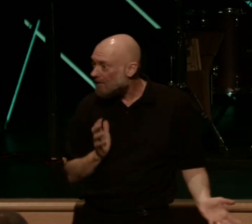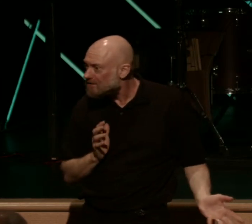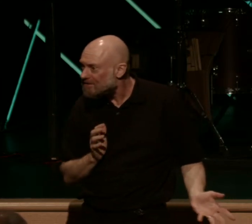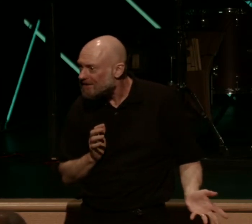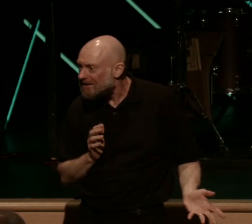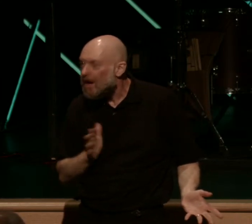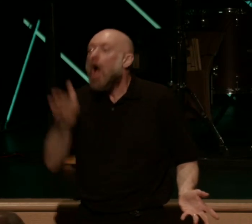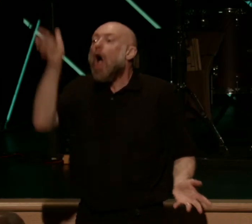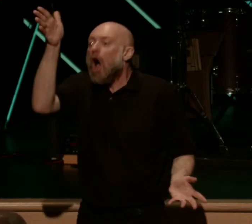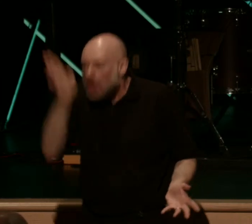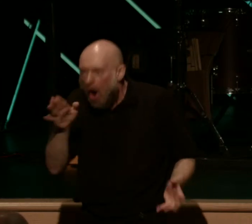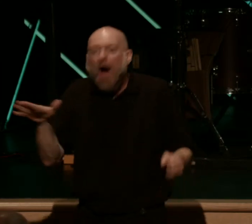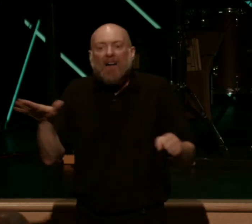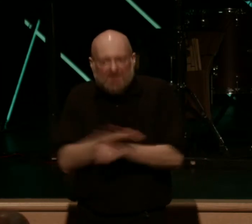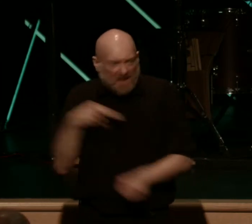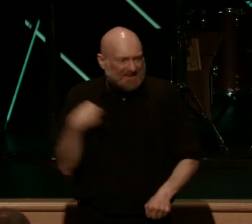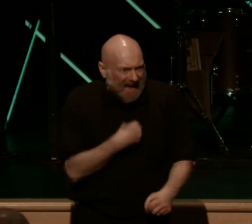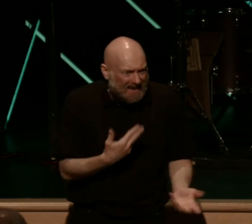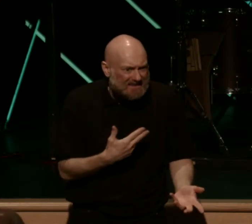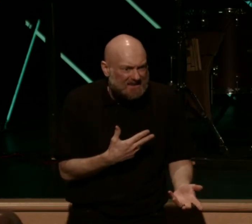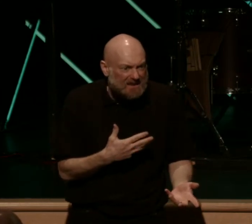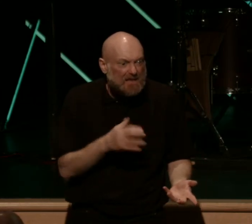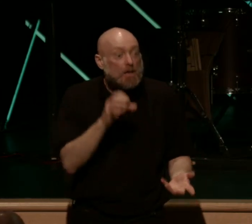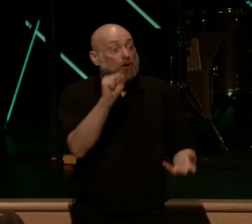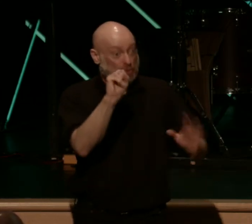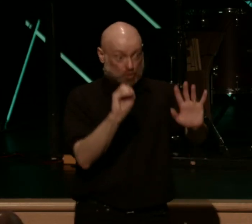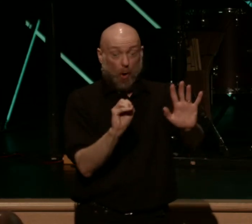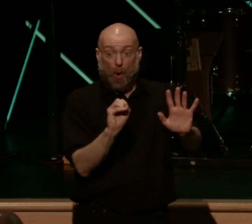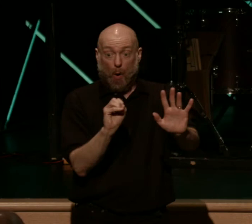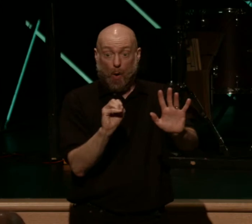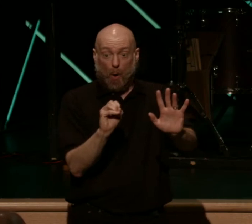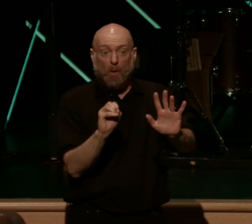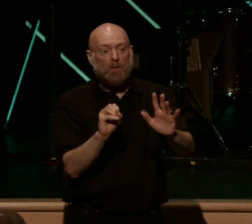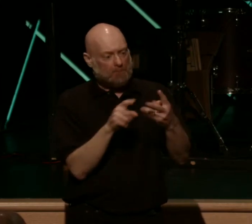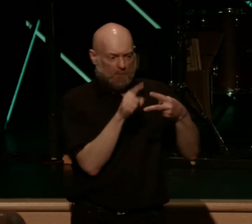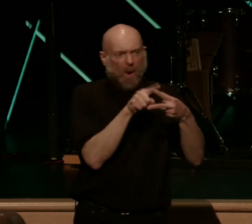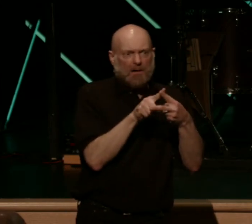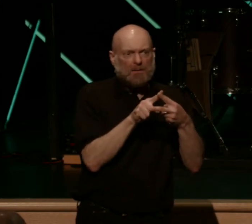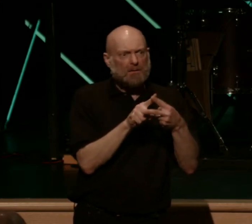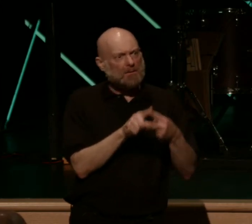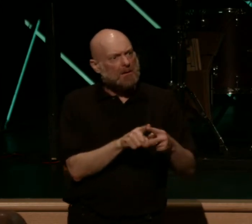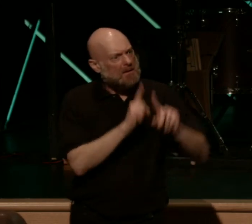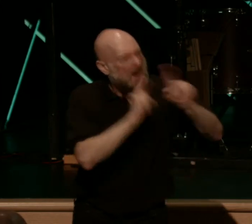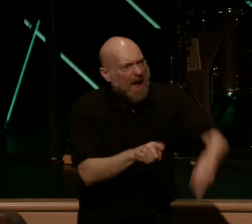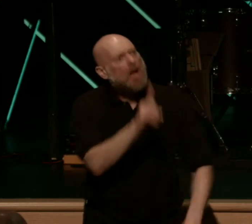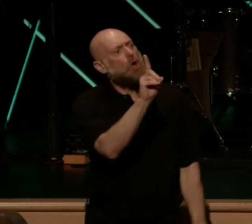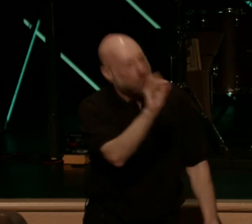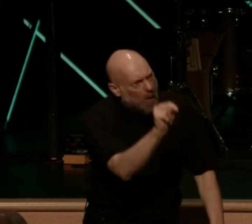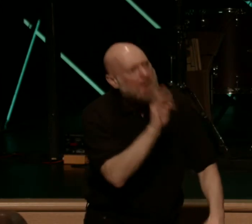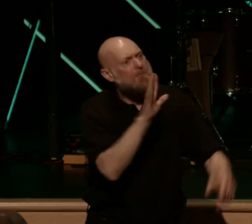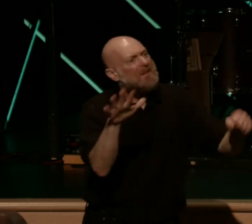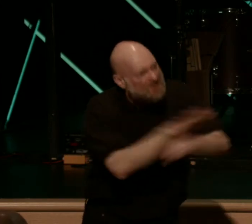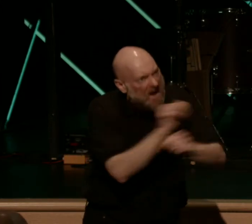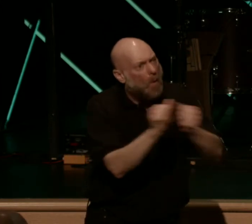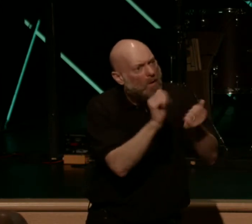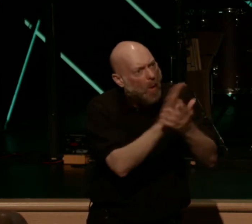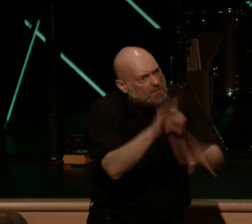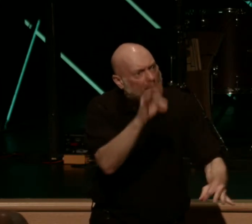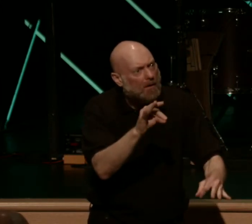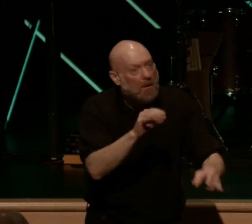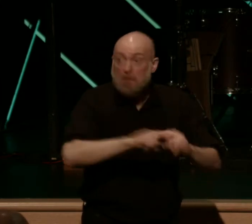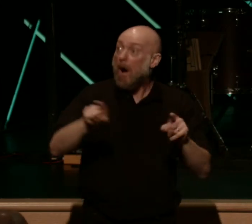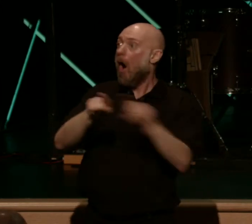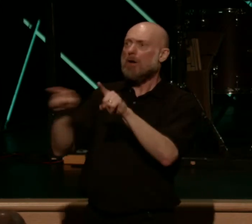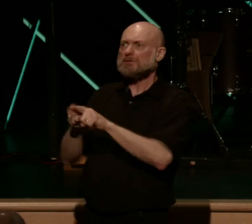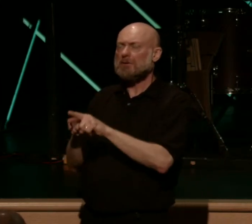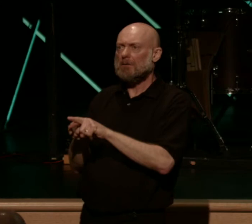ourselves. God fills us. So on the one hand, it's a command, do this, be filled with the Spirit. And on the other